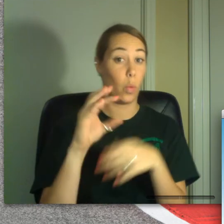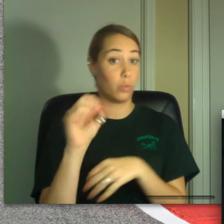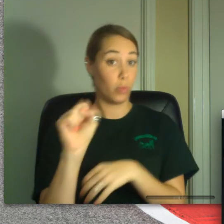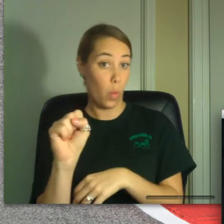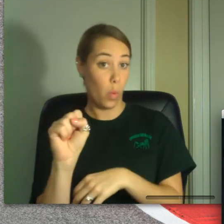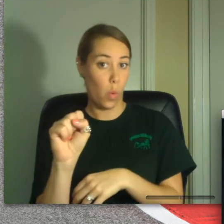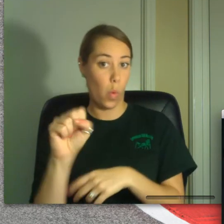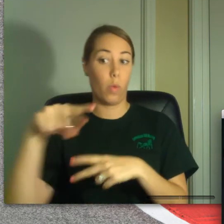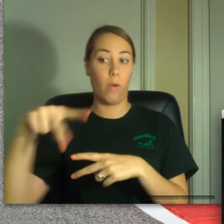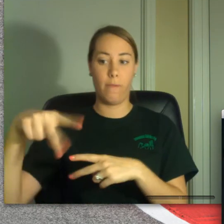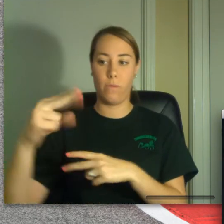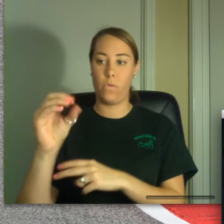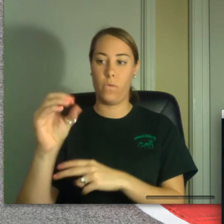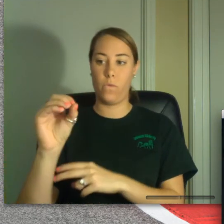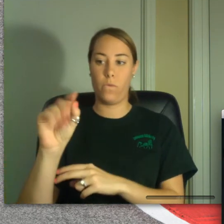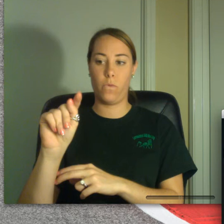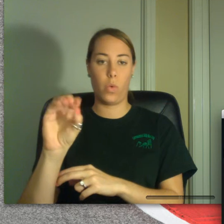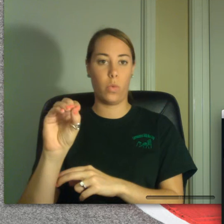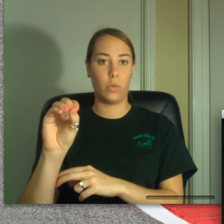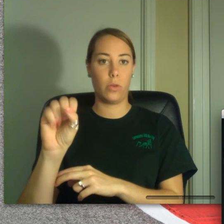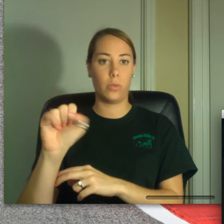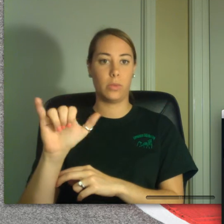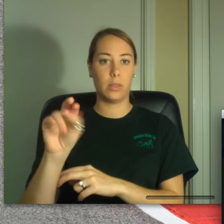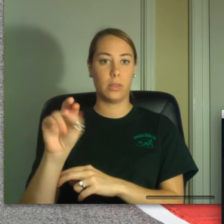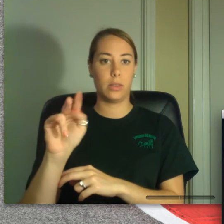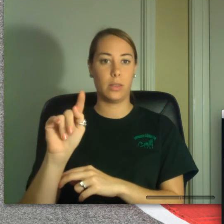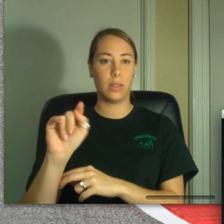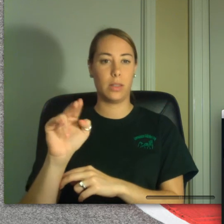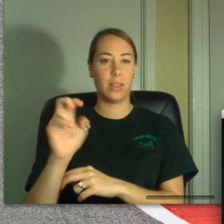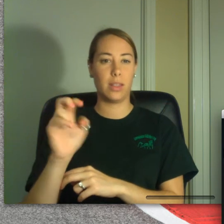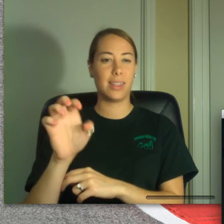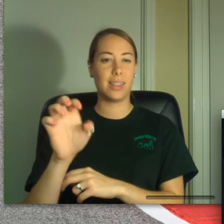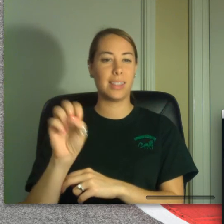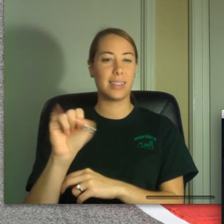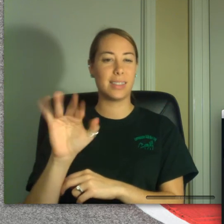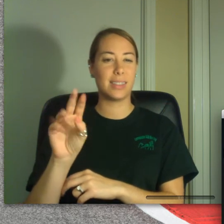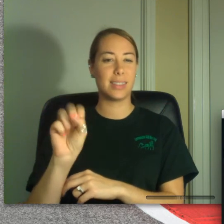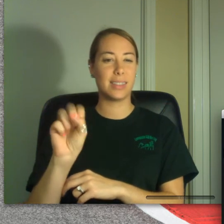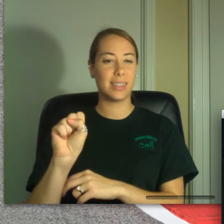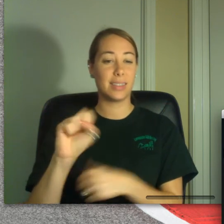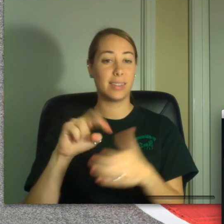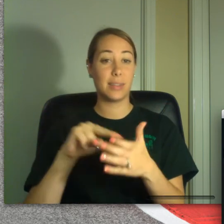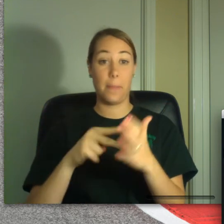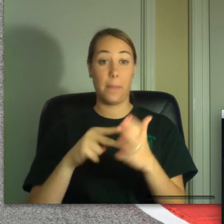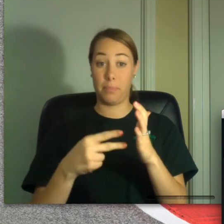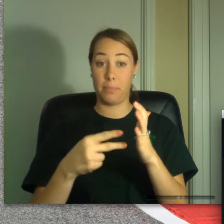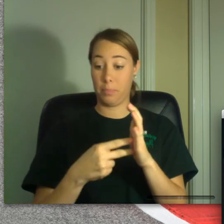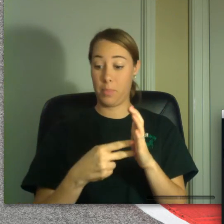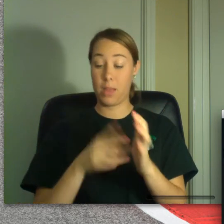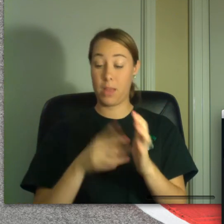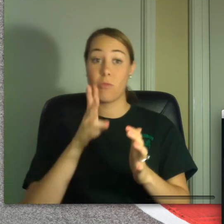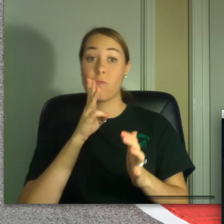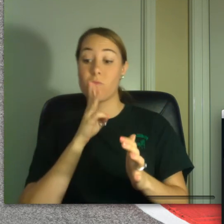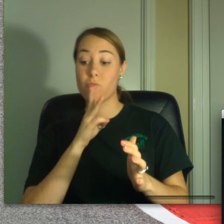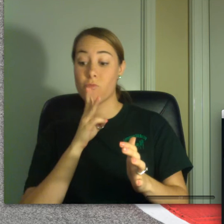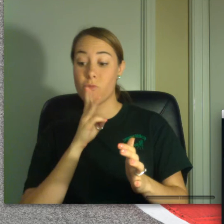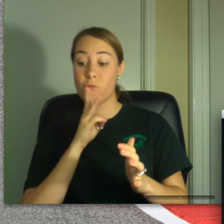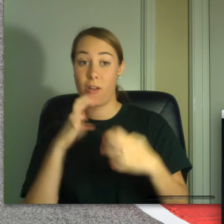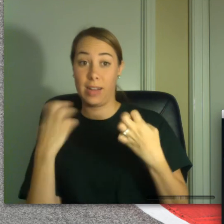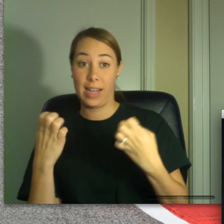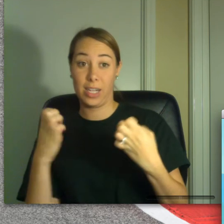So the essential factors for photosynthesis to take place include sunlight, water, and